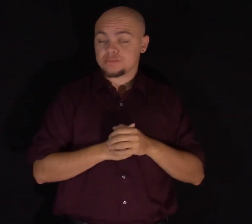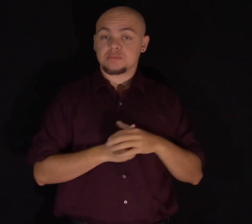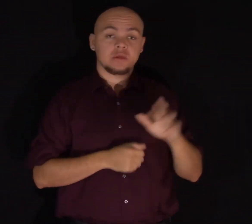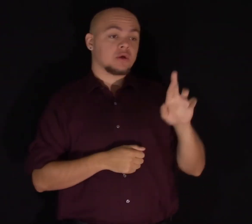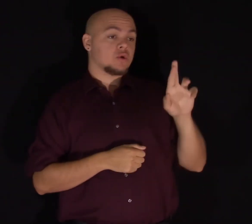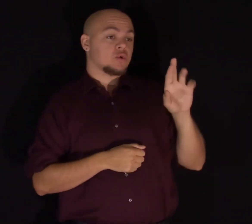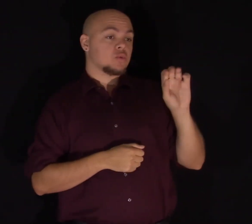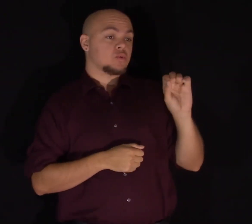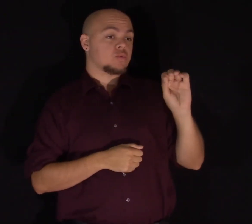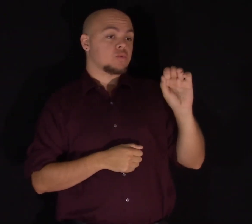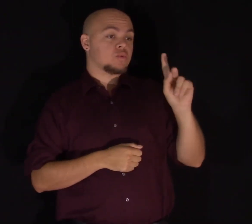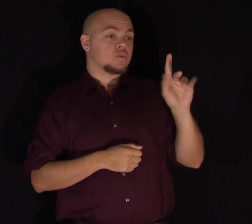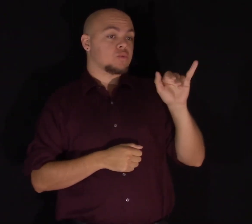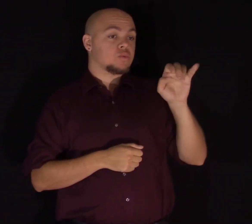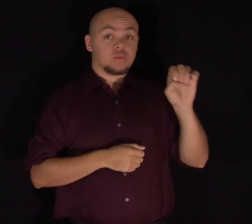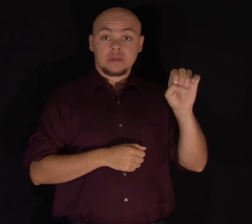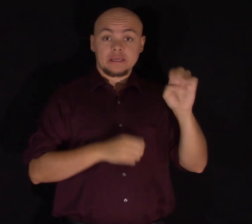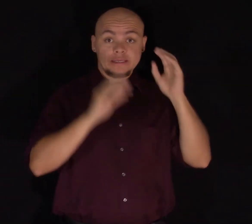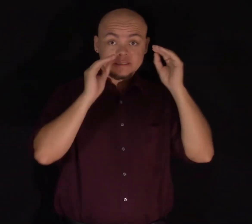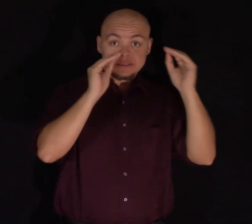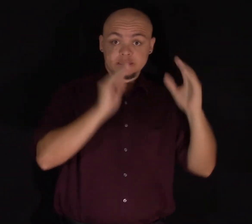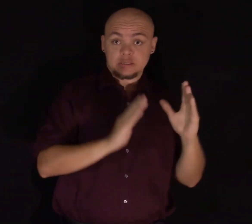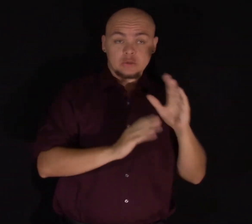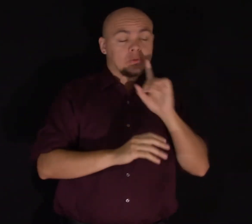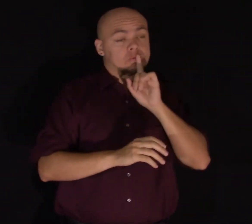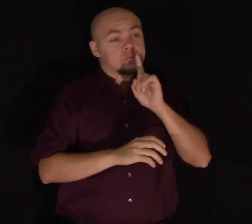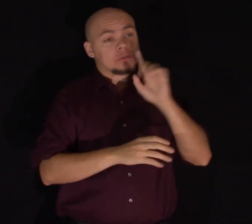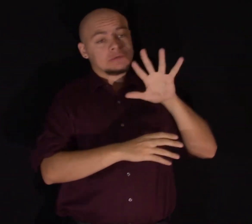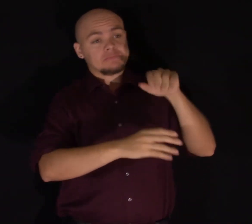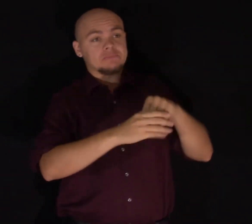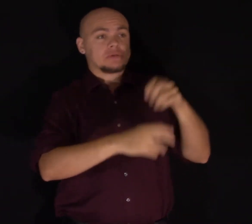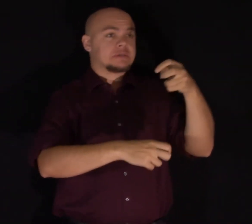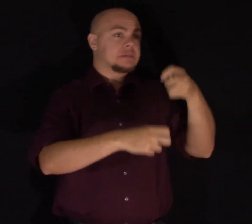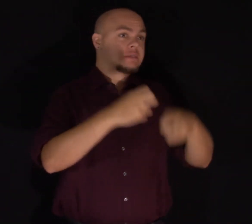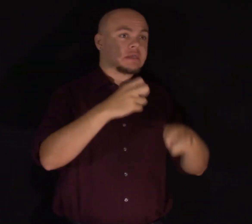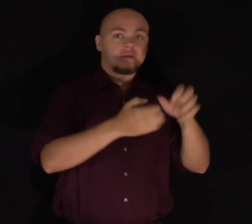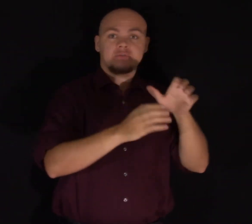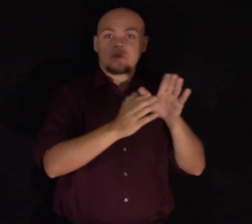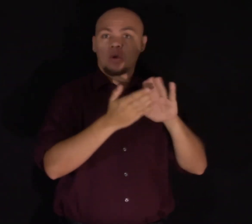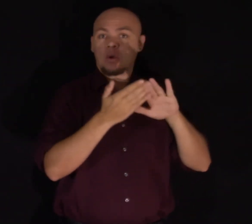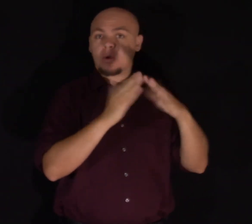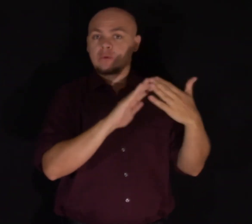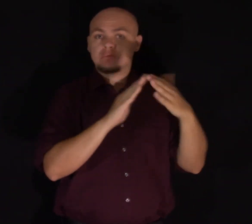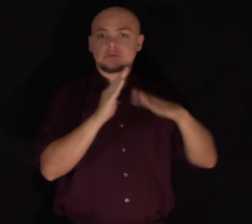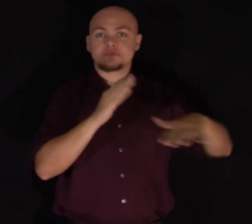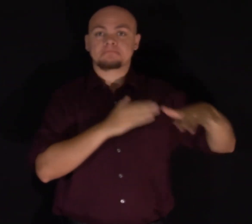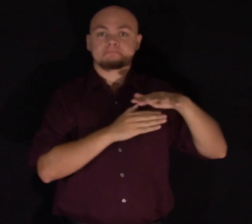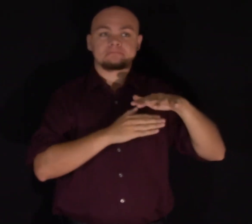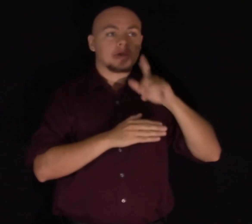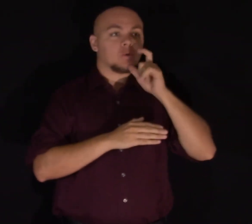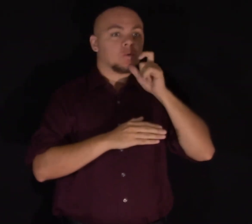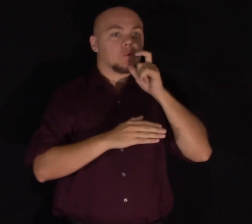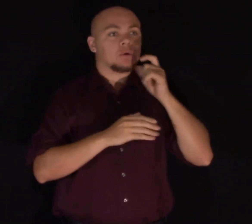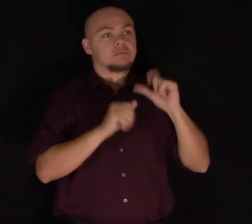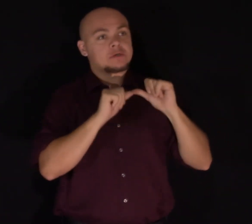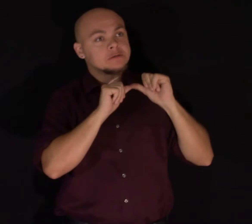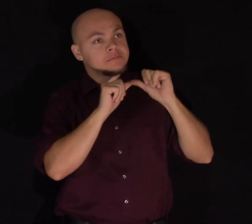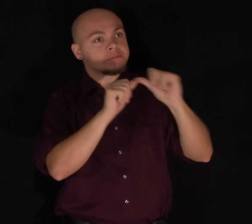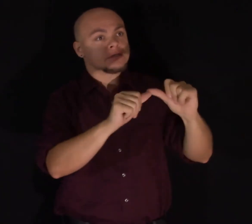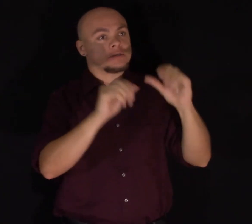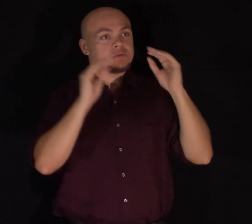teachers working in really tough neighborhoods, asking which teachers are still going to be here in teaching by the end of the school